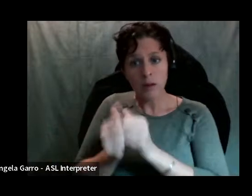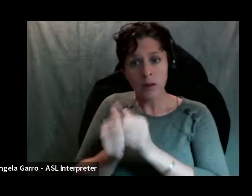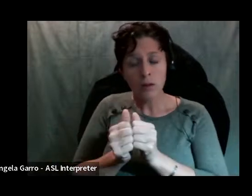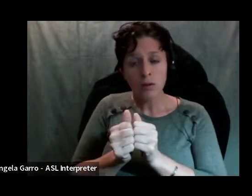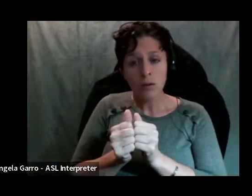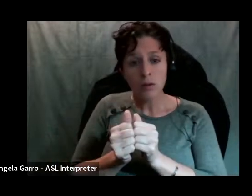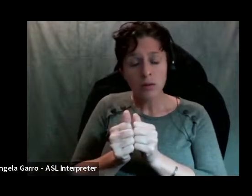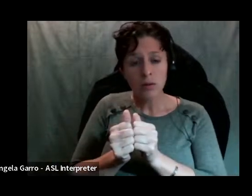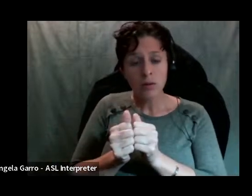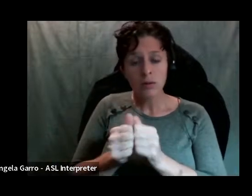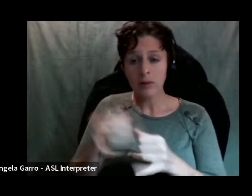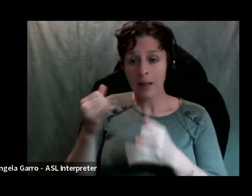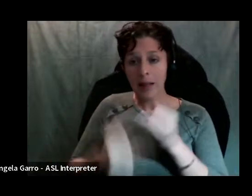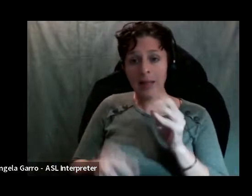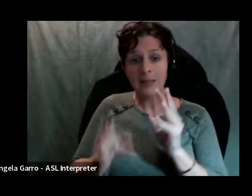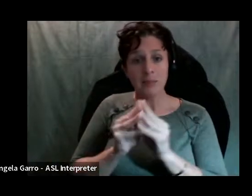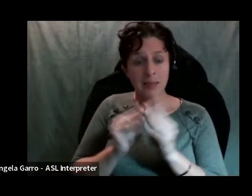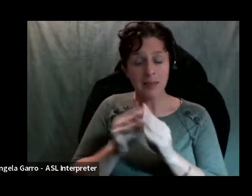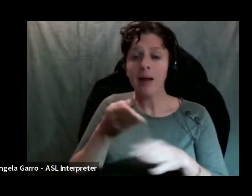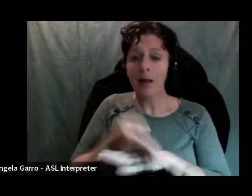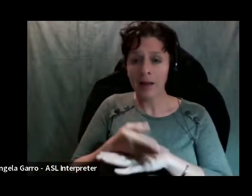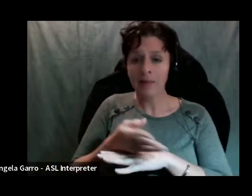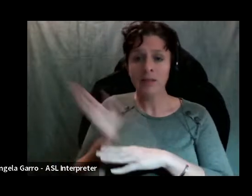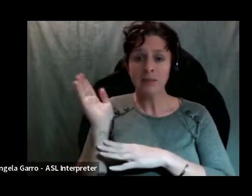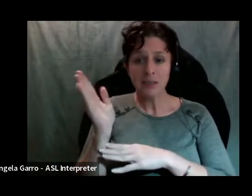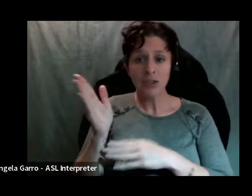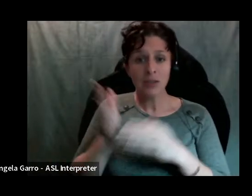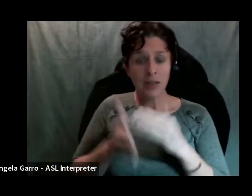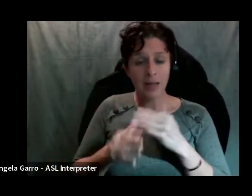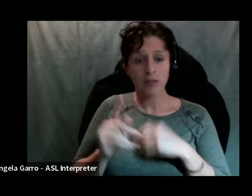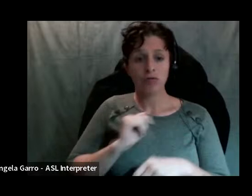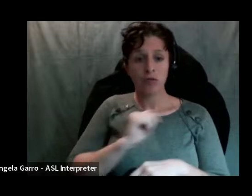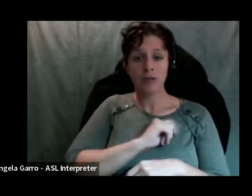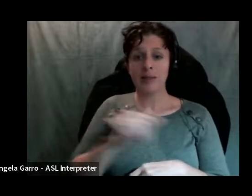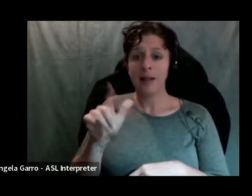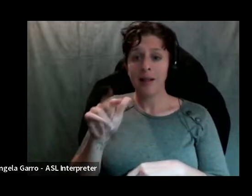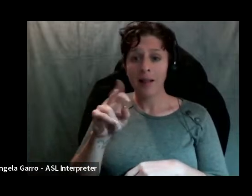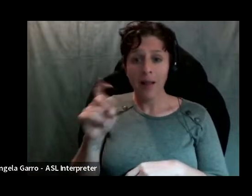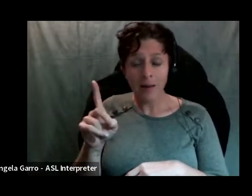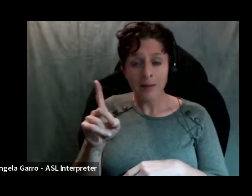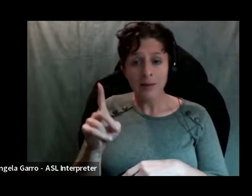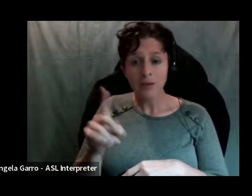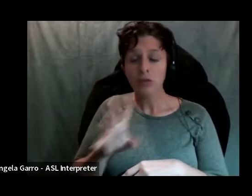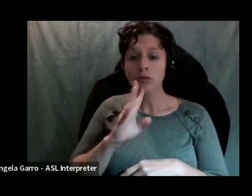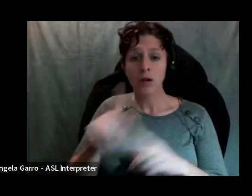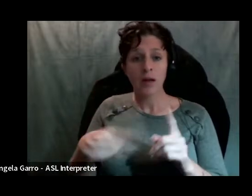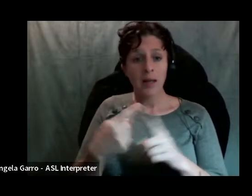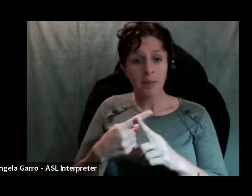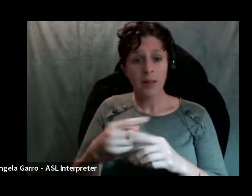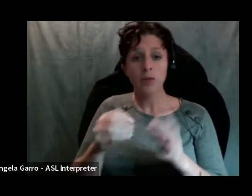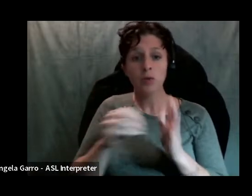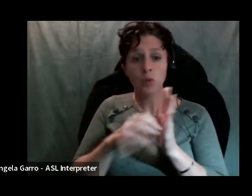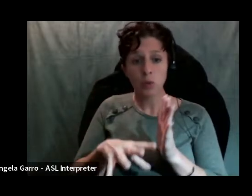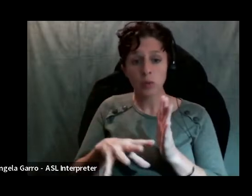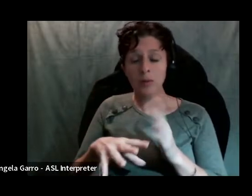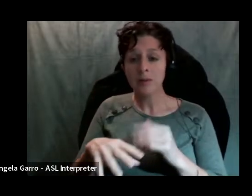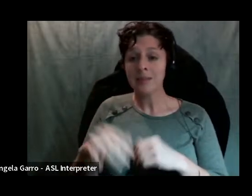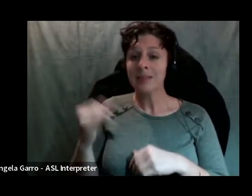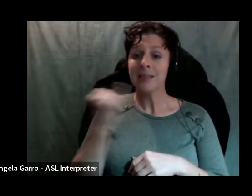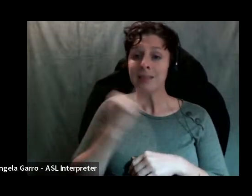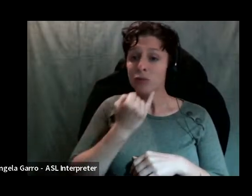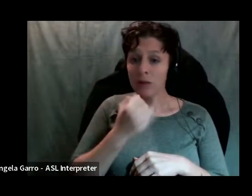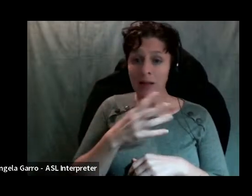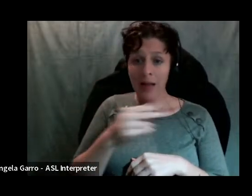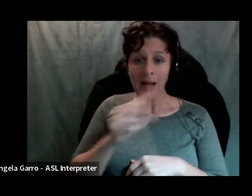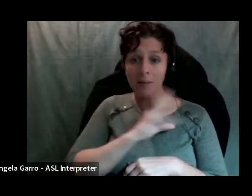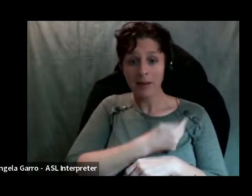Last meeting, after the speeches ended, Trustee Land was talking about two students, Israeli and Palestinian, who used